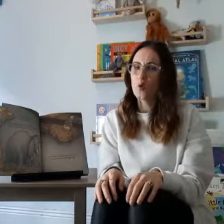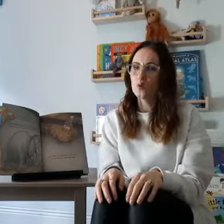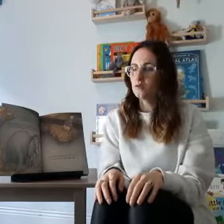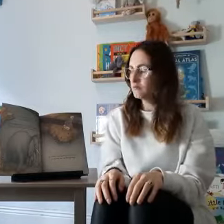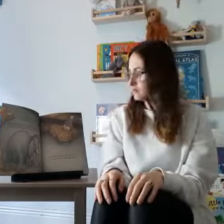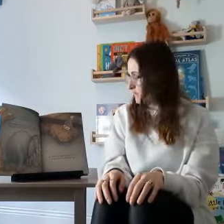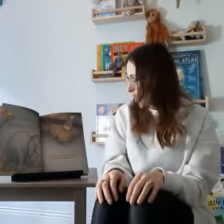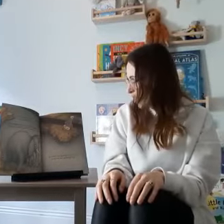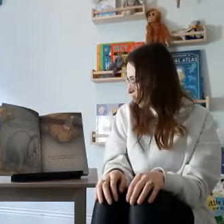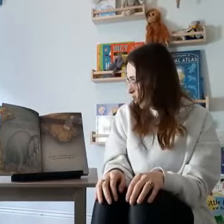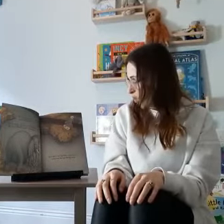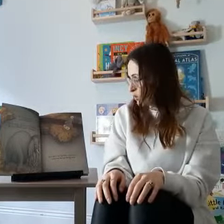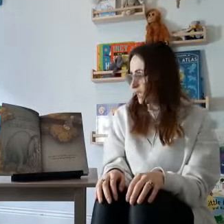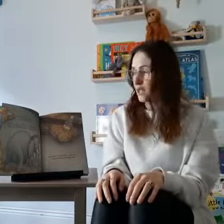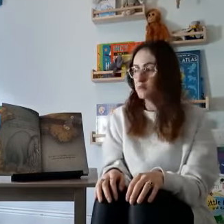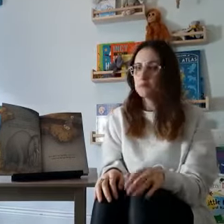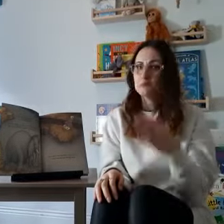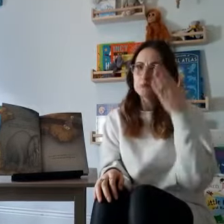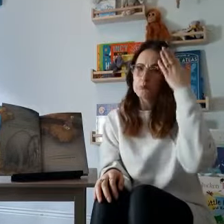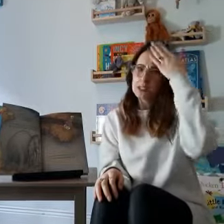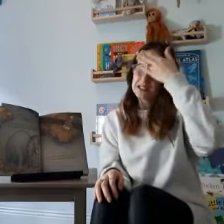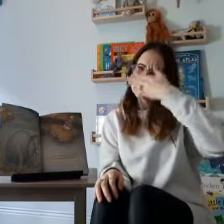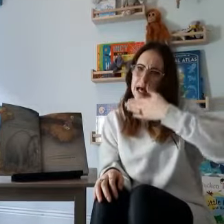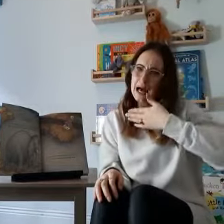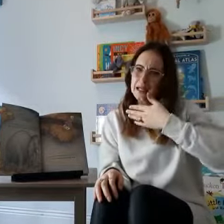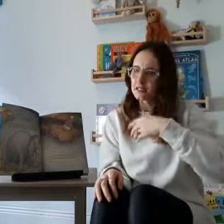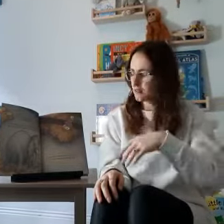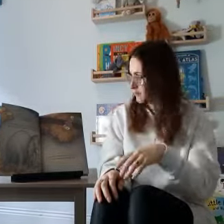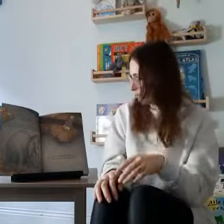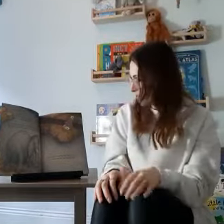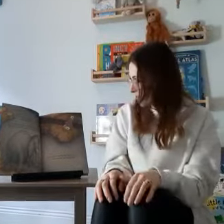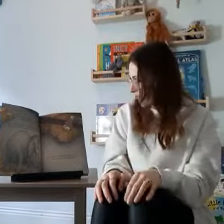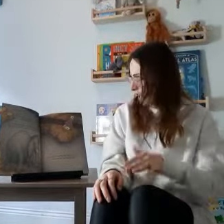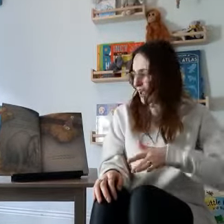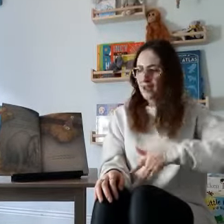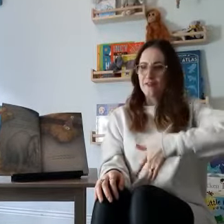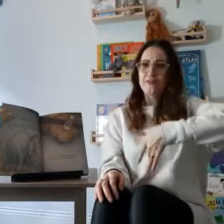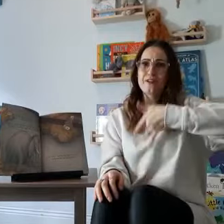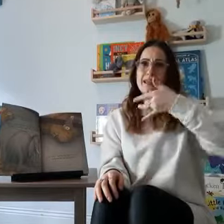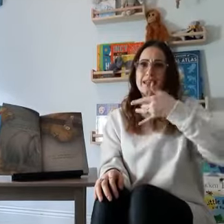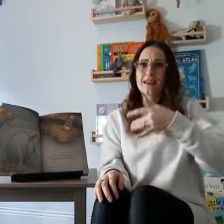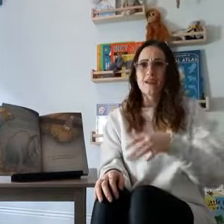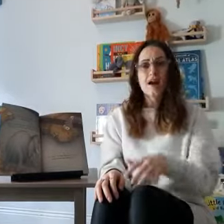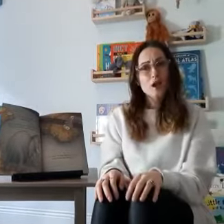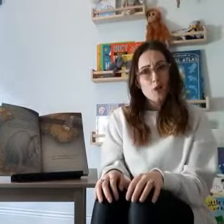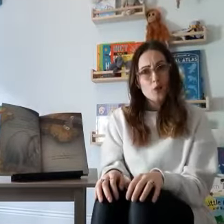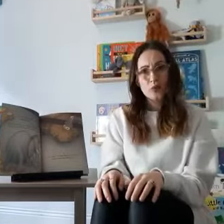own, lonely and sad, and feeling alone.